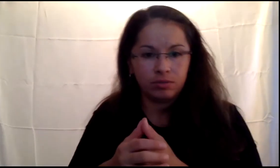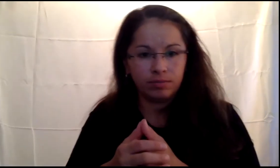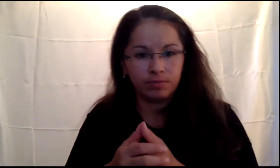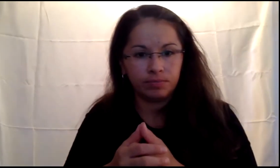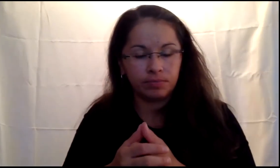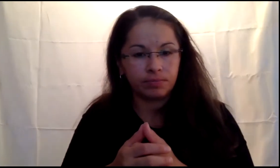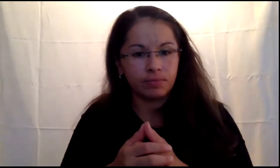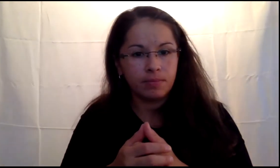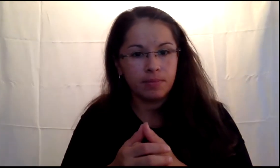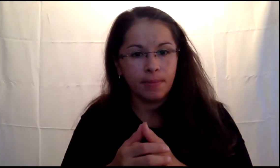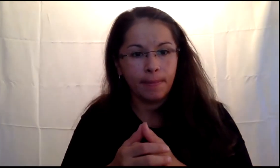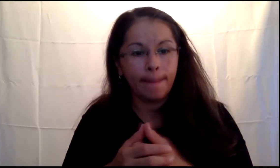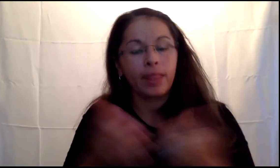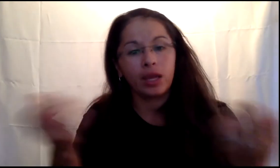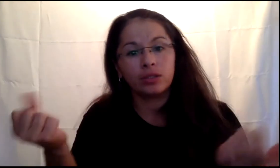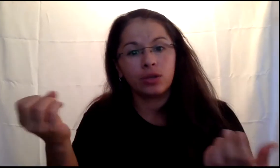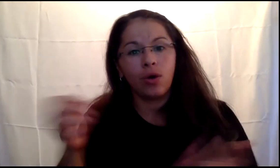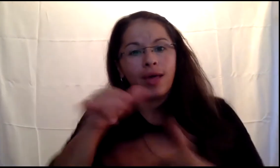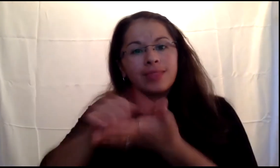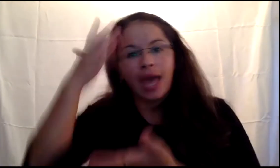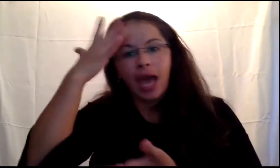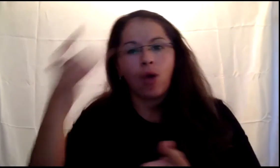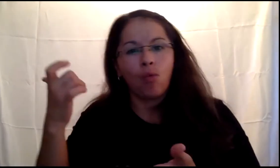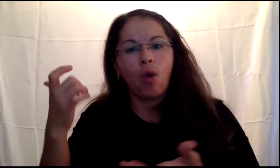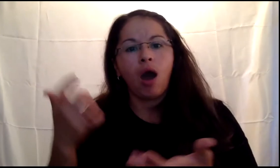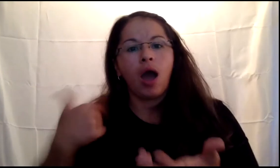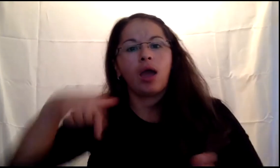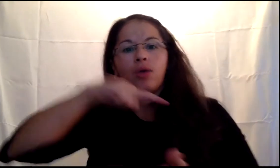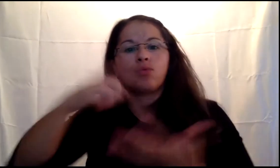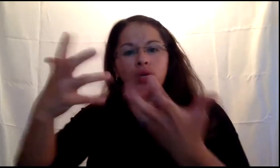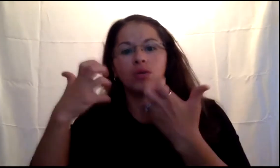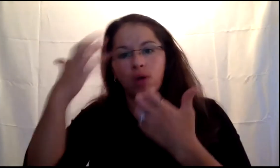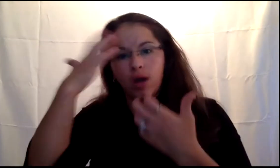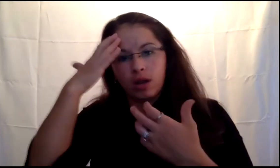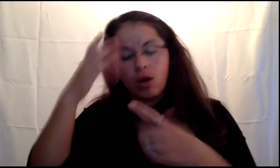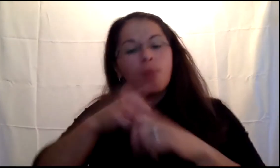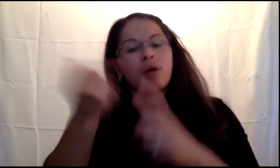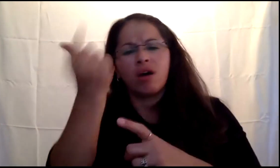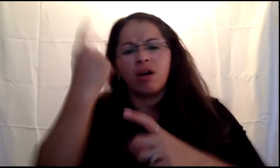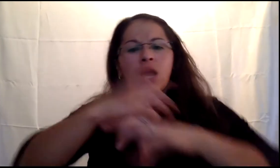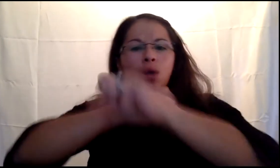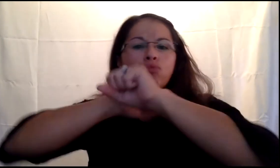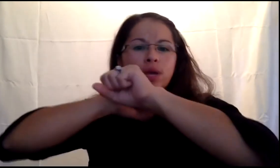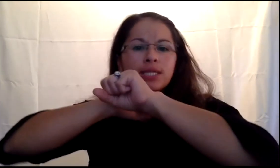So that would be why we'd want to know. But again, it is protected information in Florida. So